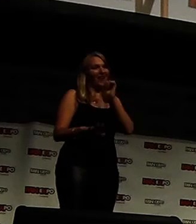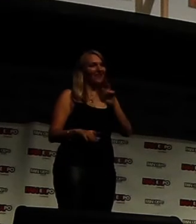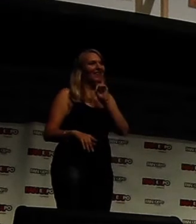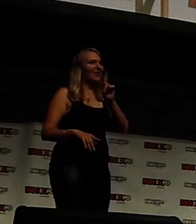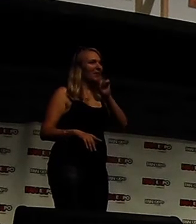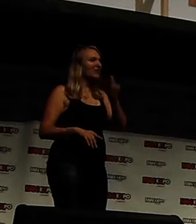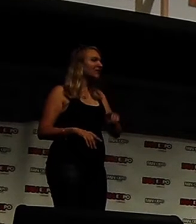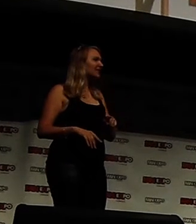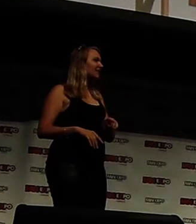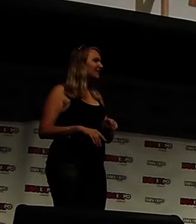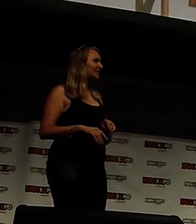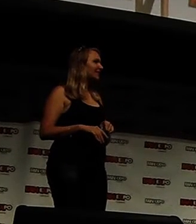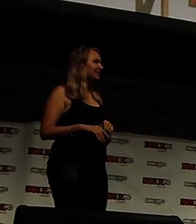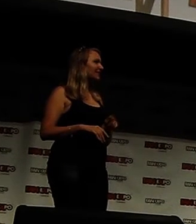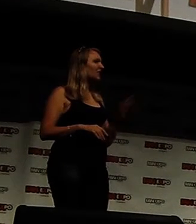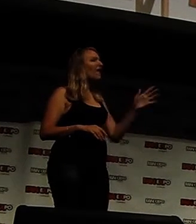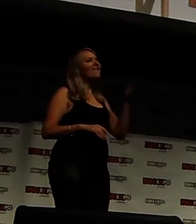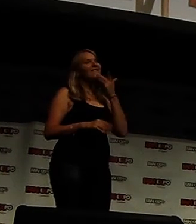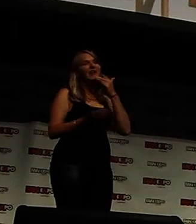I was going to say, who's your favorite doctor?